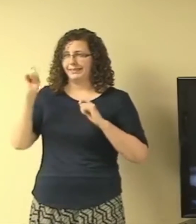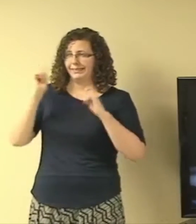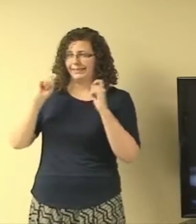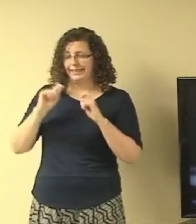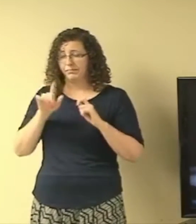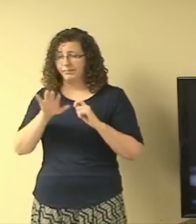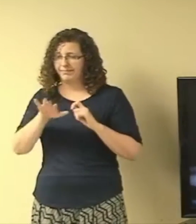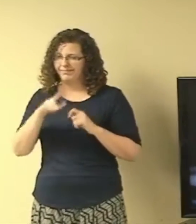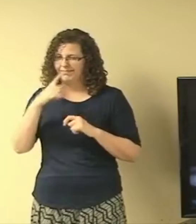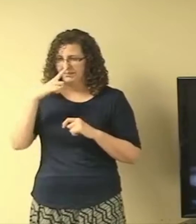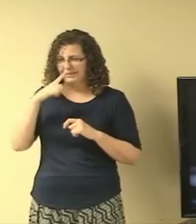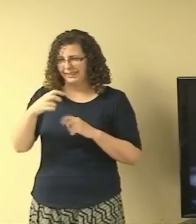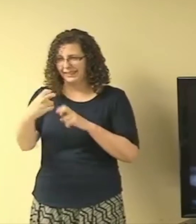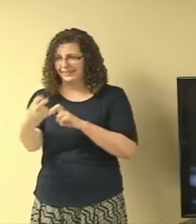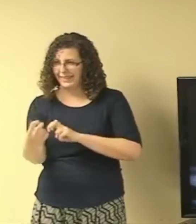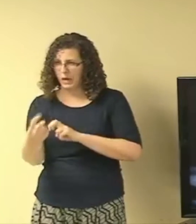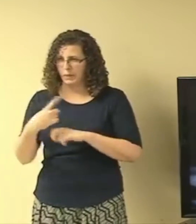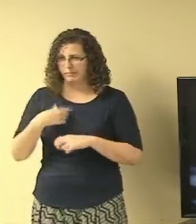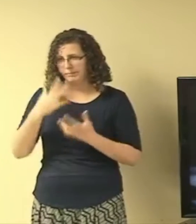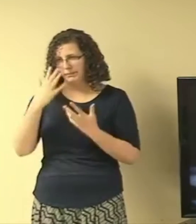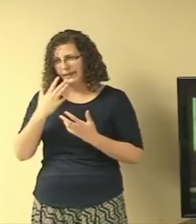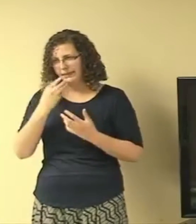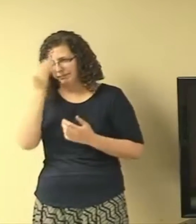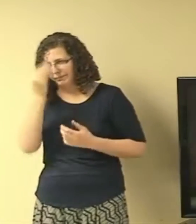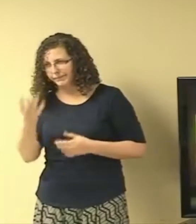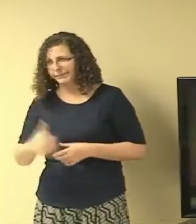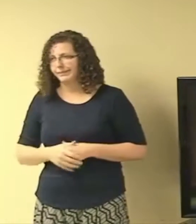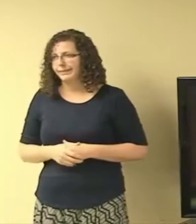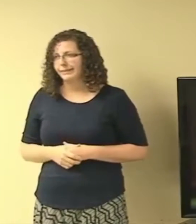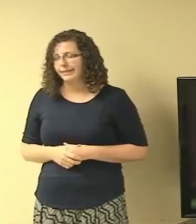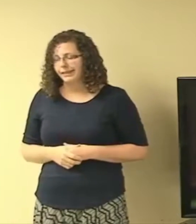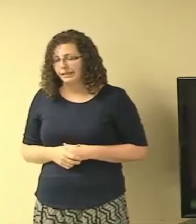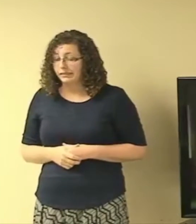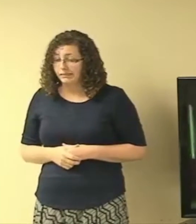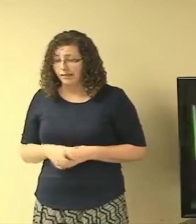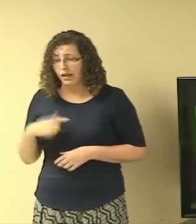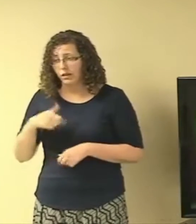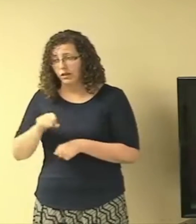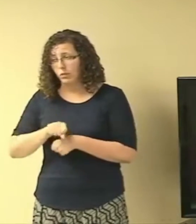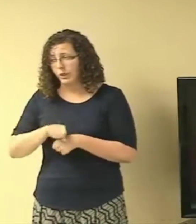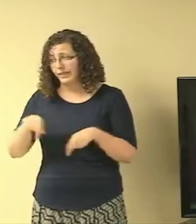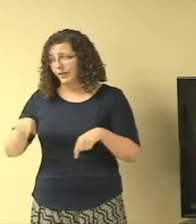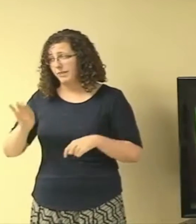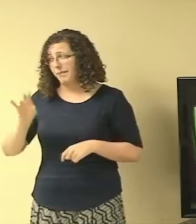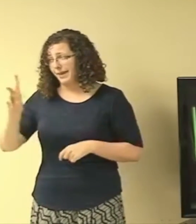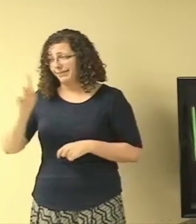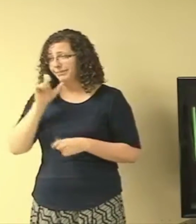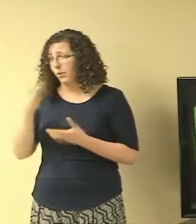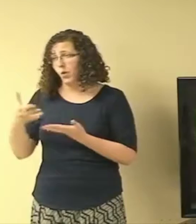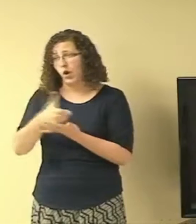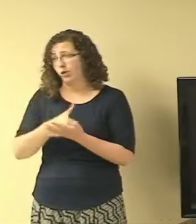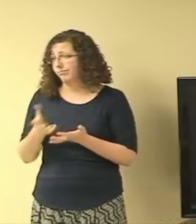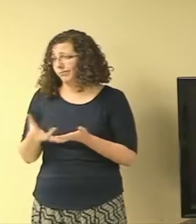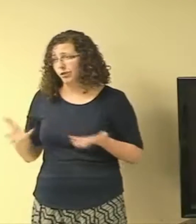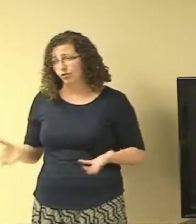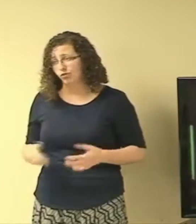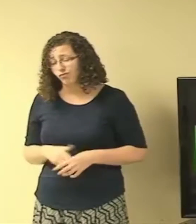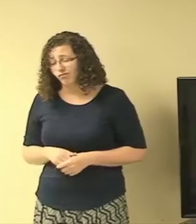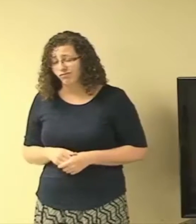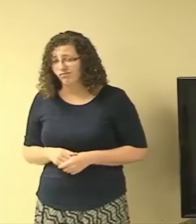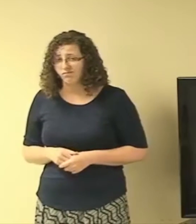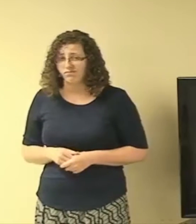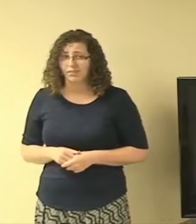need you to sit down. He said, I've got some bad news. He said, I work here at the bank. We don't make a lot of money at the bank. And